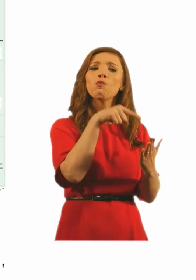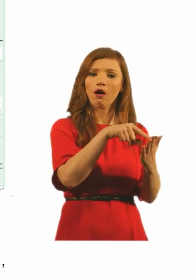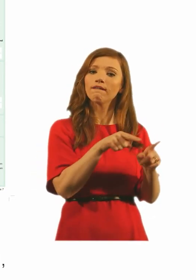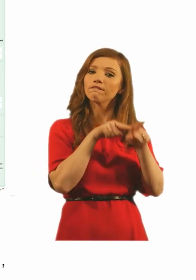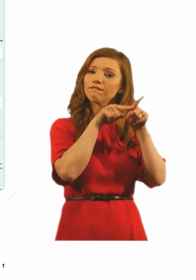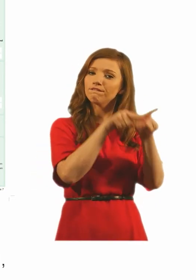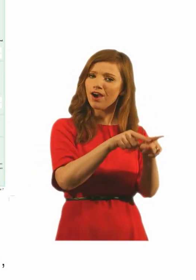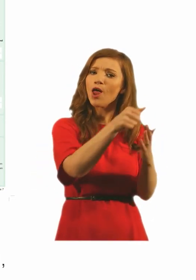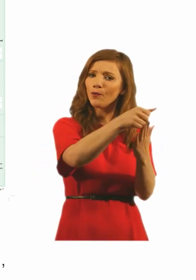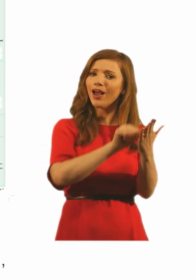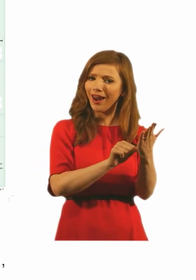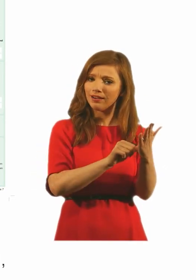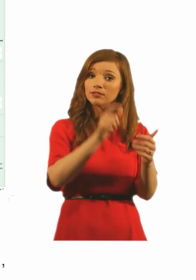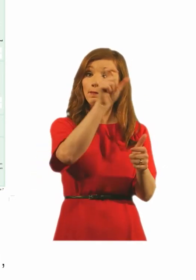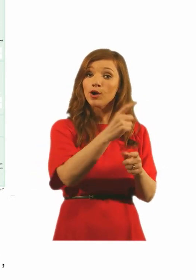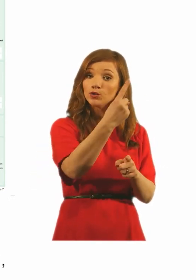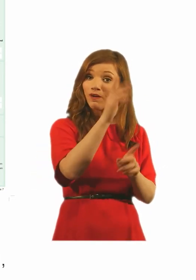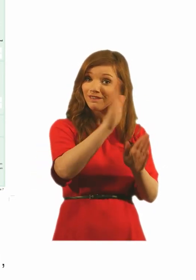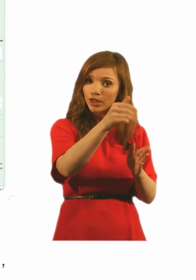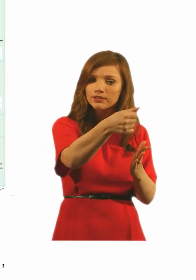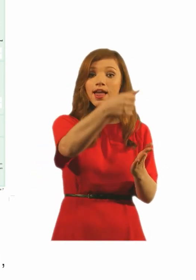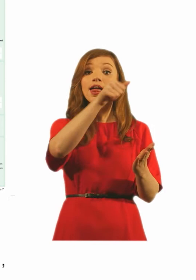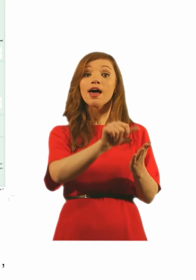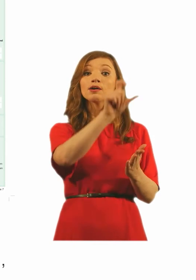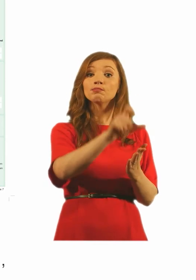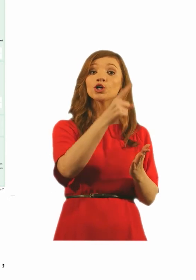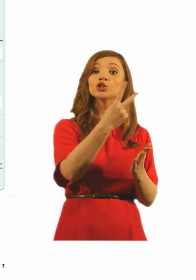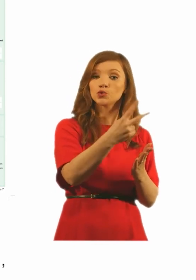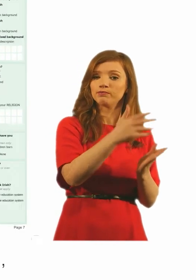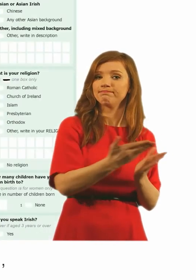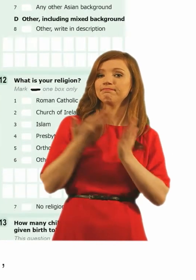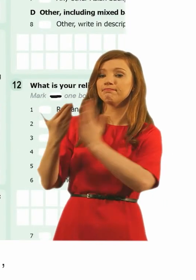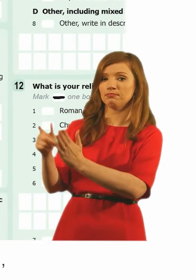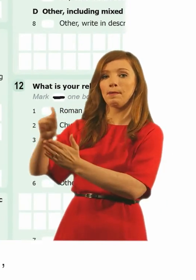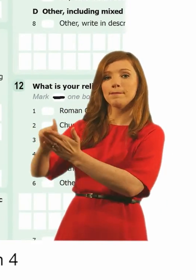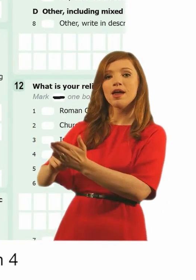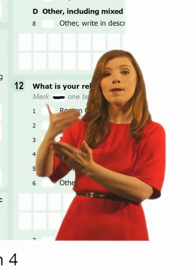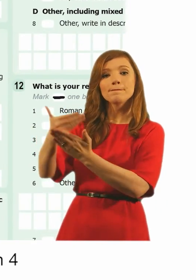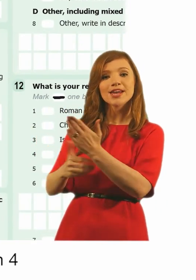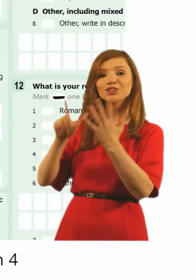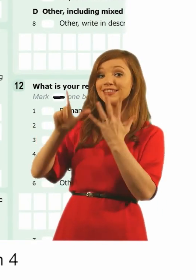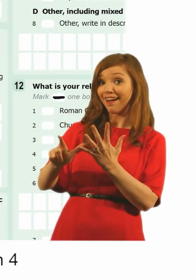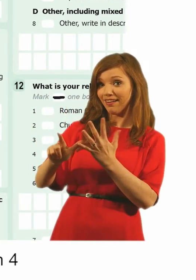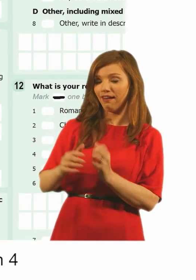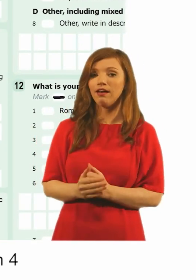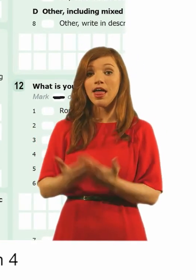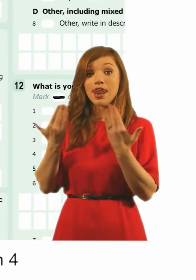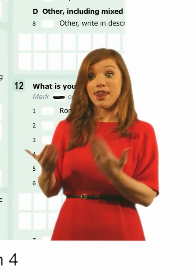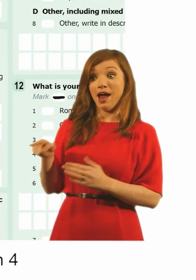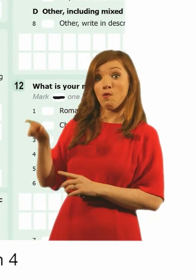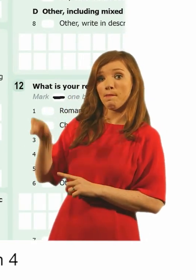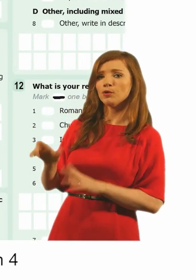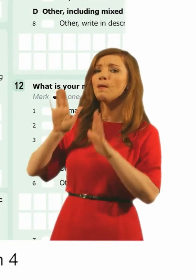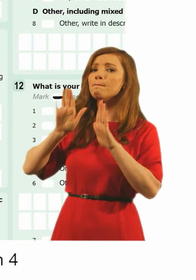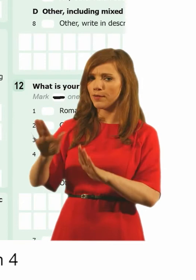Questions for the second person on List 1, page 3, start on page 7. This time the person must answer